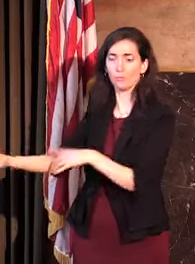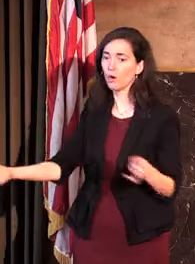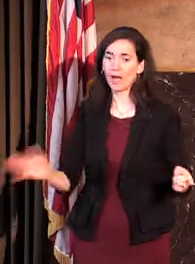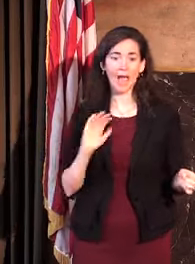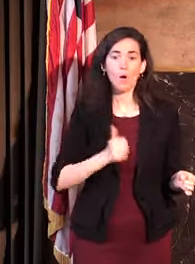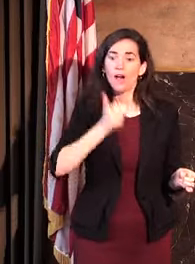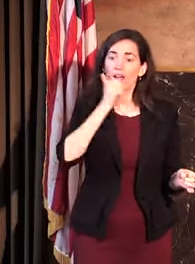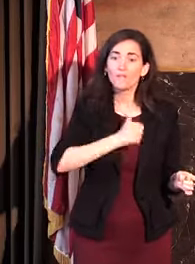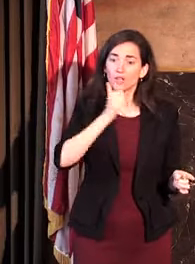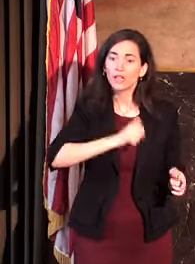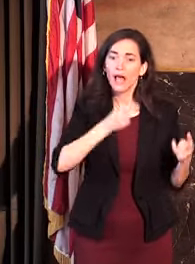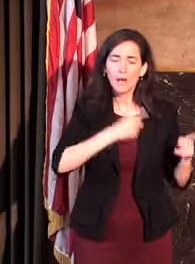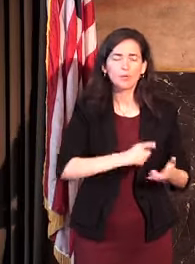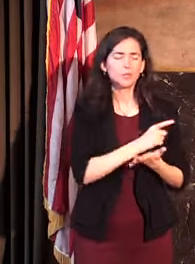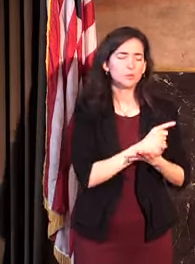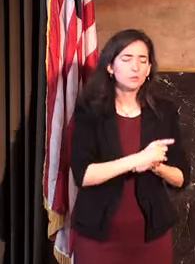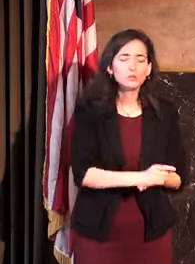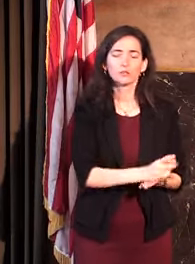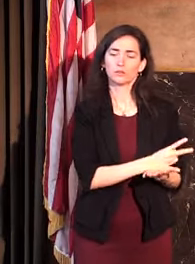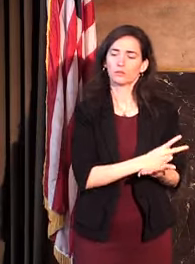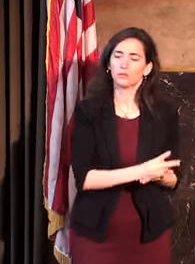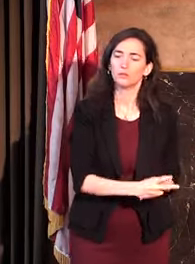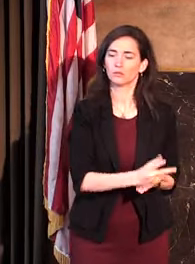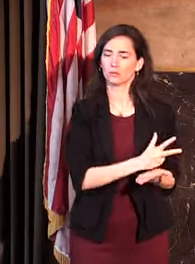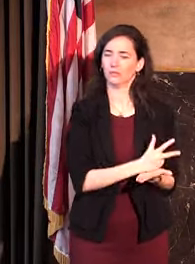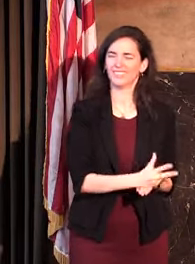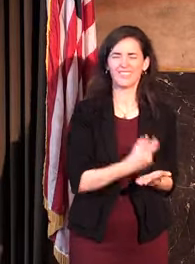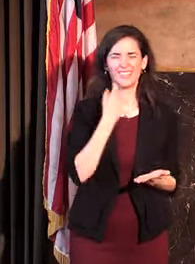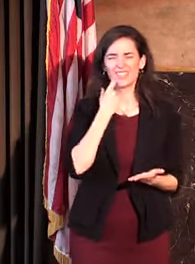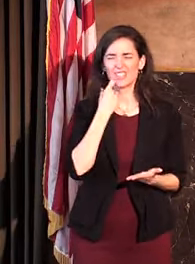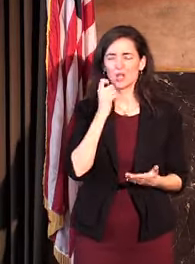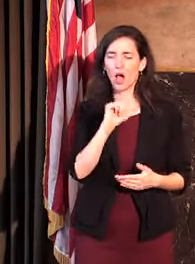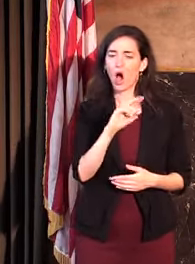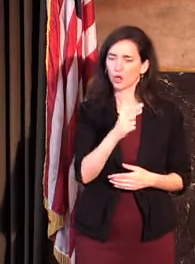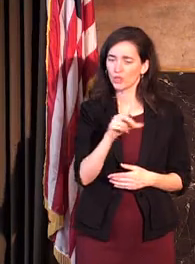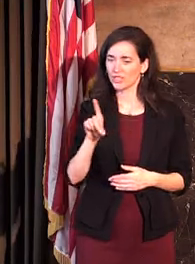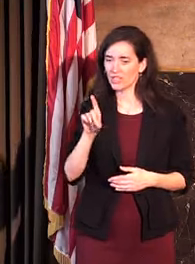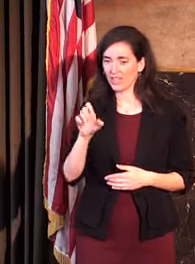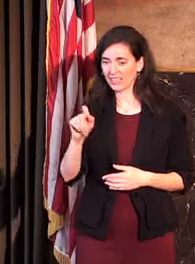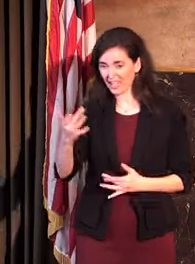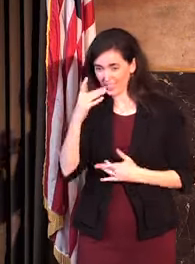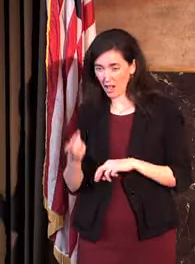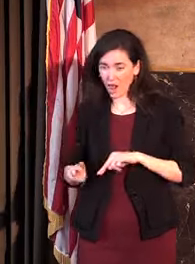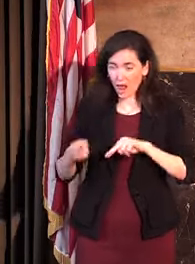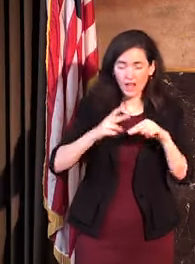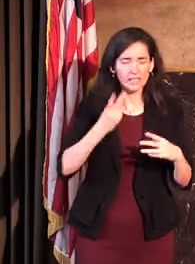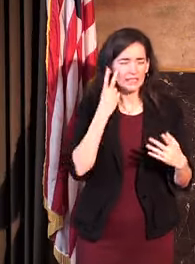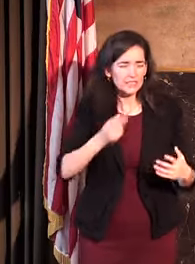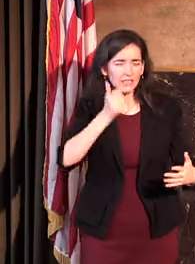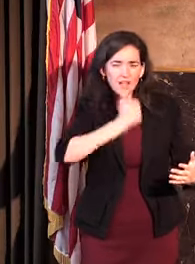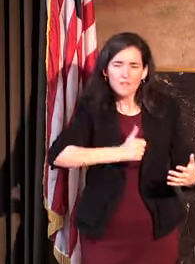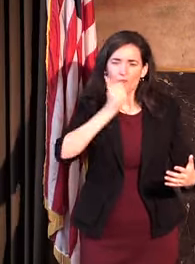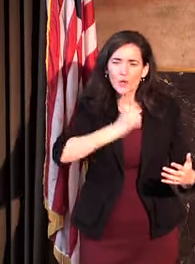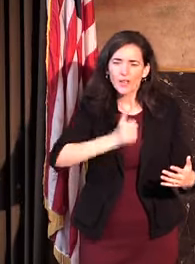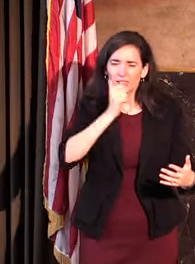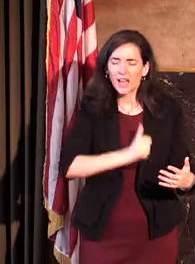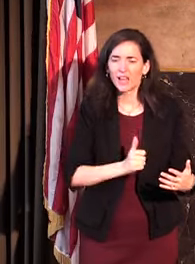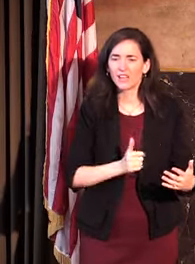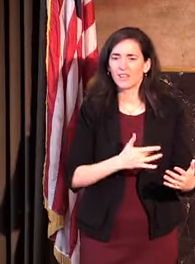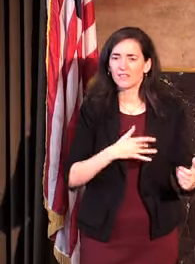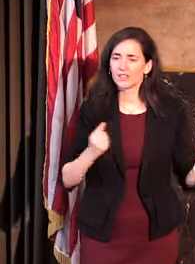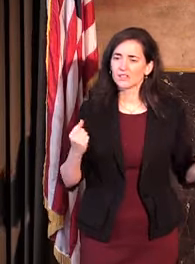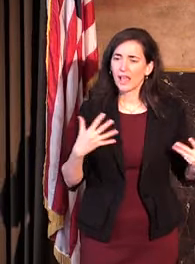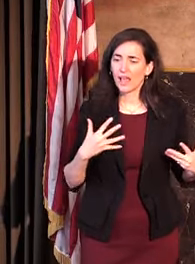day in and day out for weeks during the late summer, during the Delta surge. And it was scary. And we don't want to go back